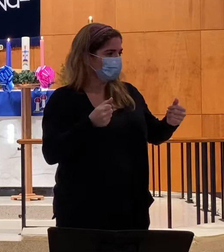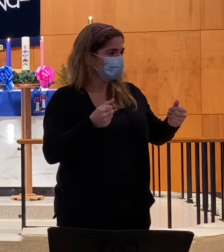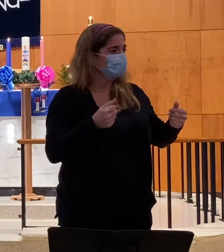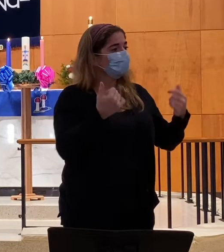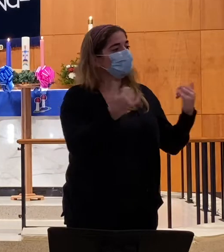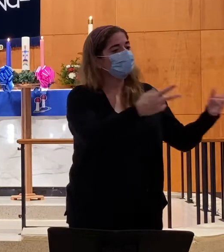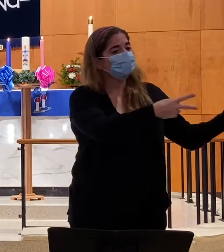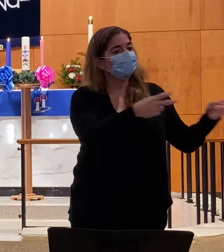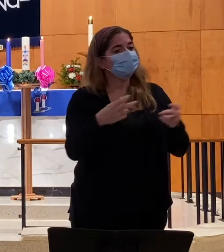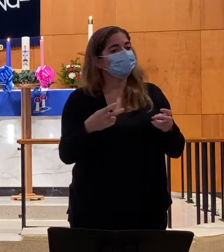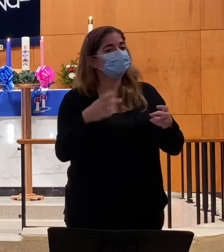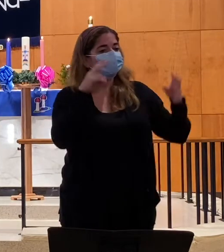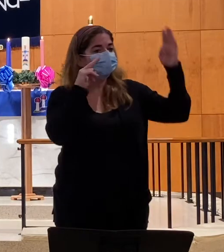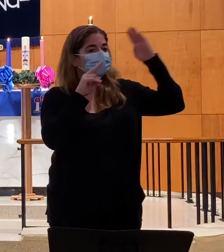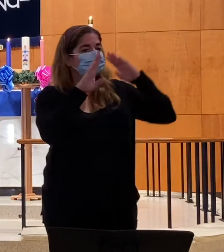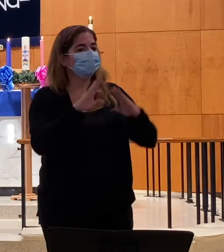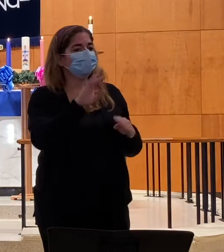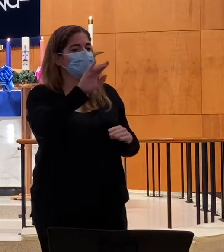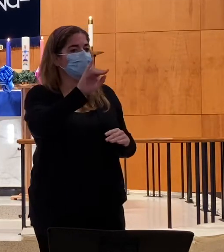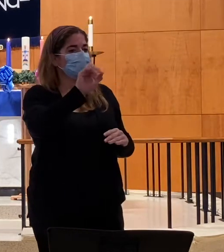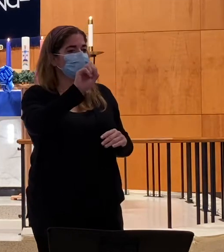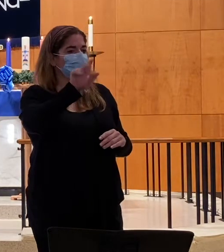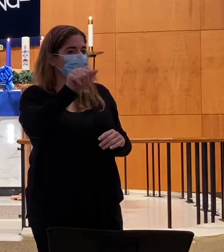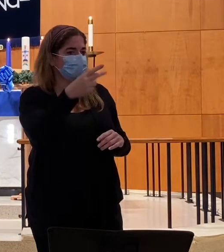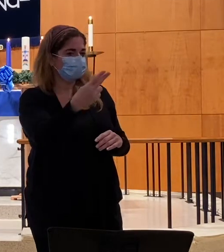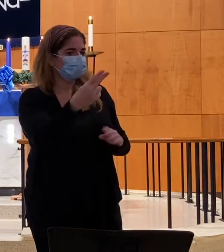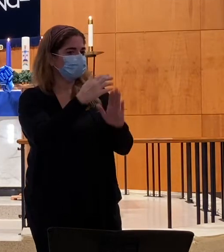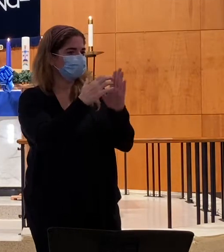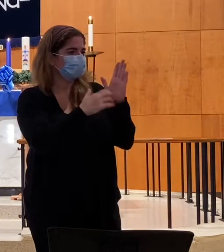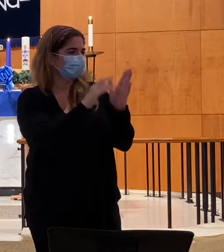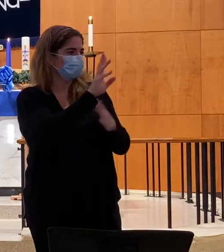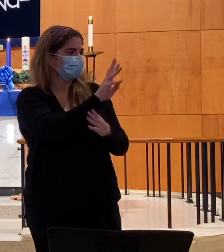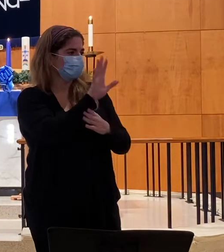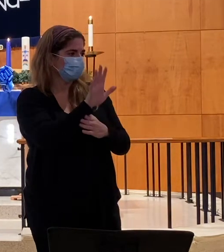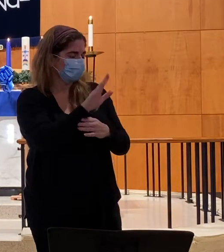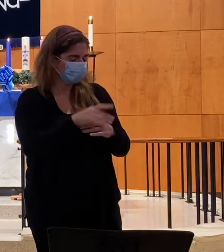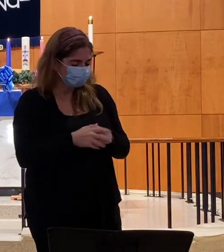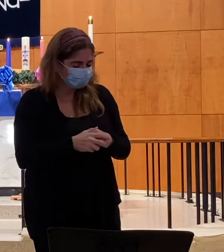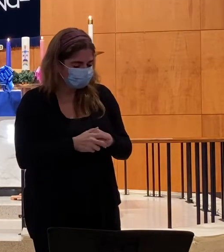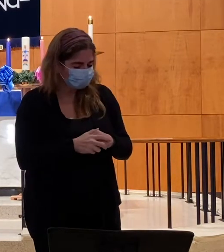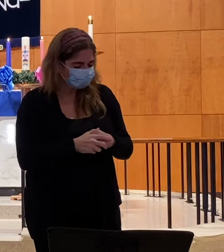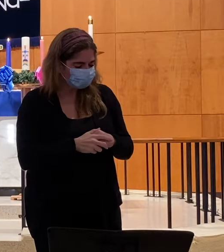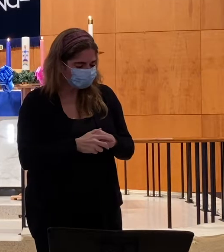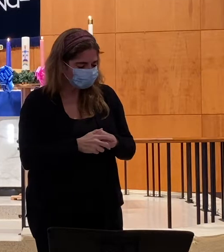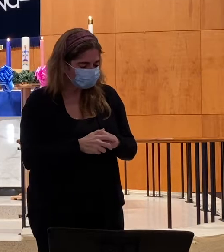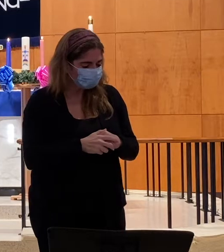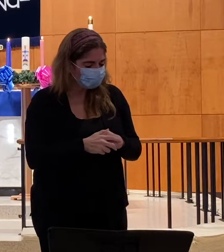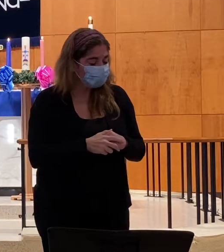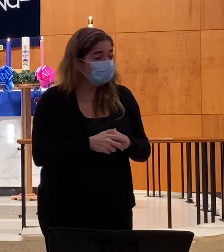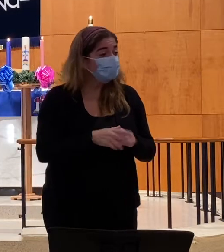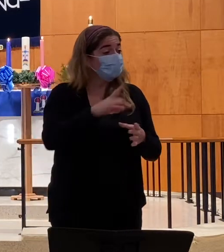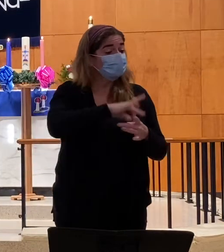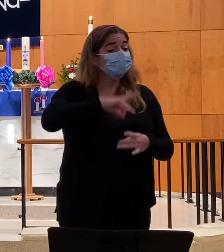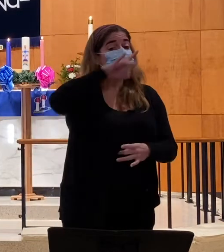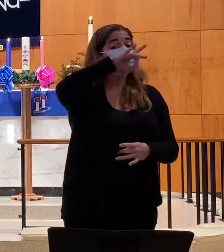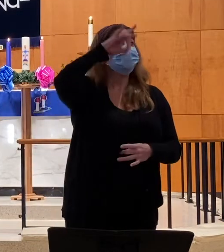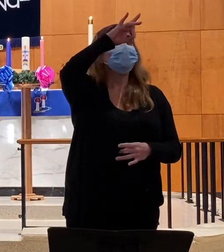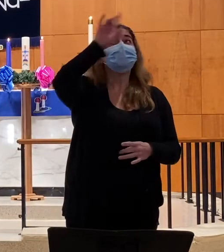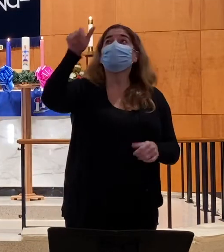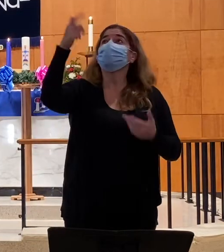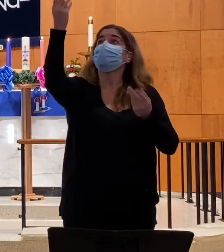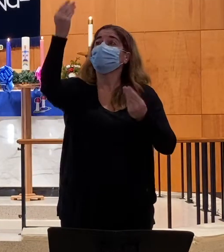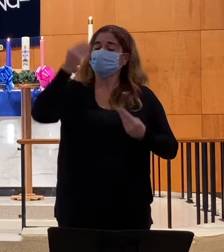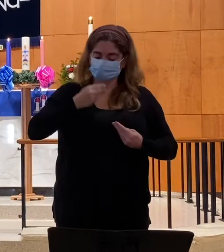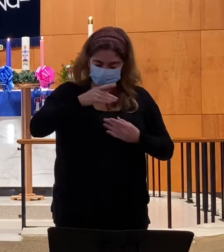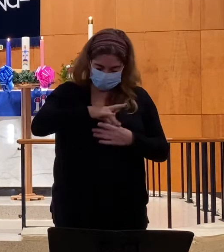prophet Isaiah, the 61st chapter. The Spirit of the Lord God is upon me, because the Lord has anointed